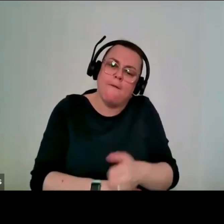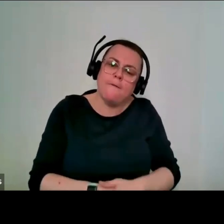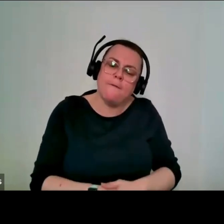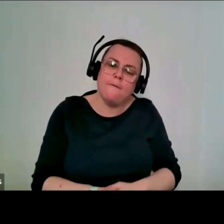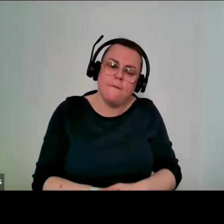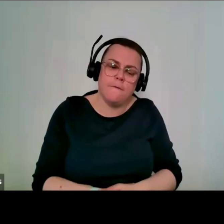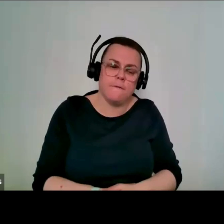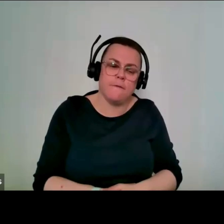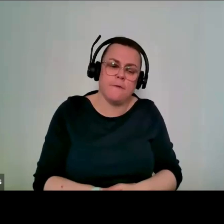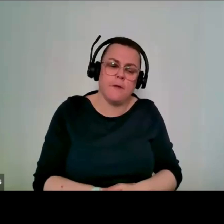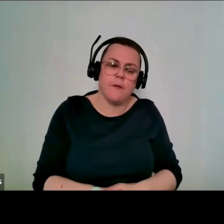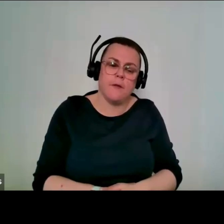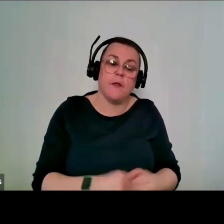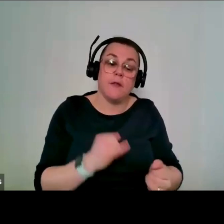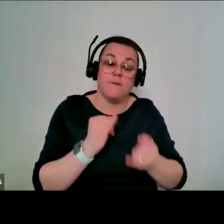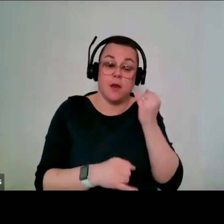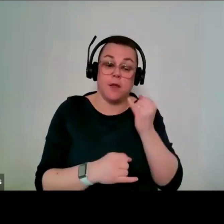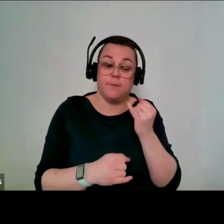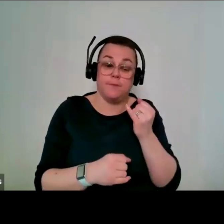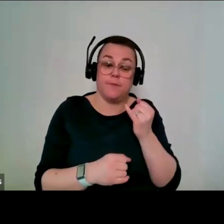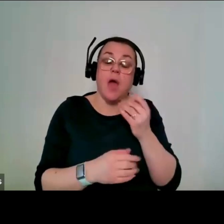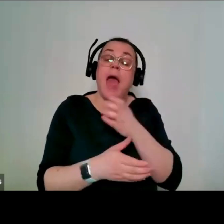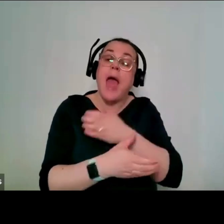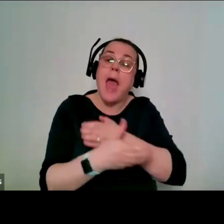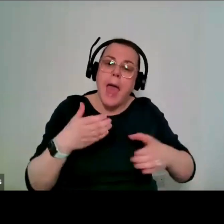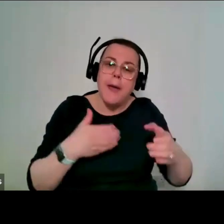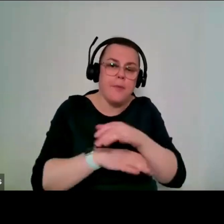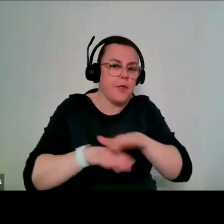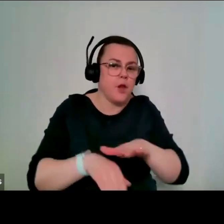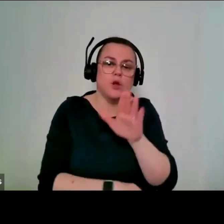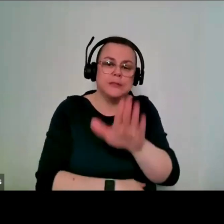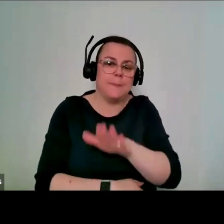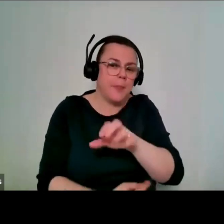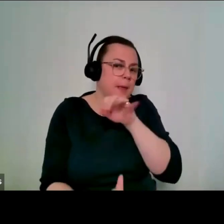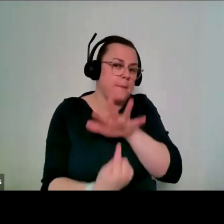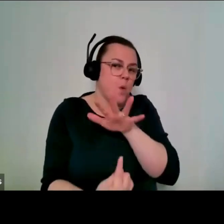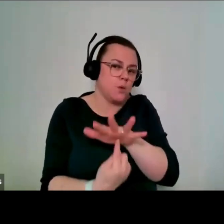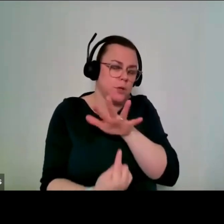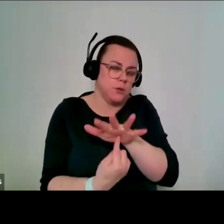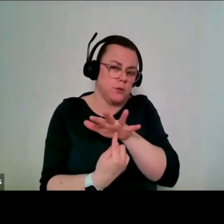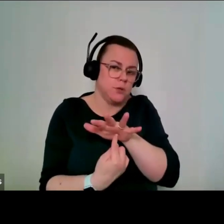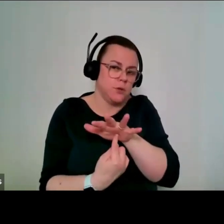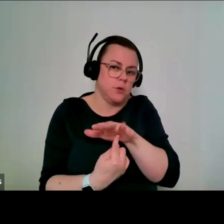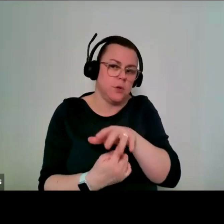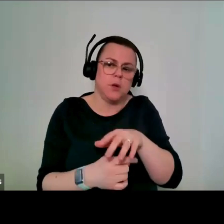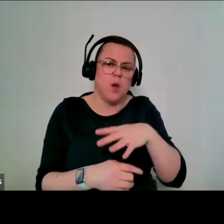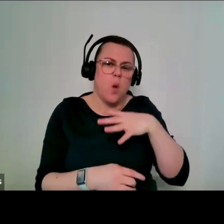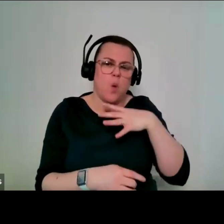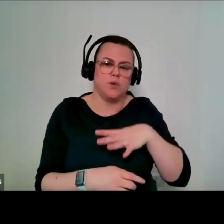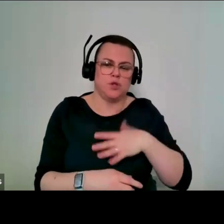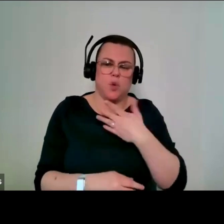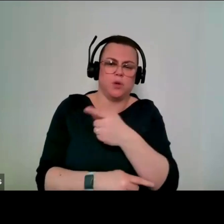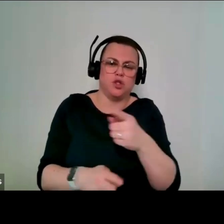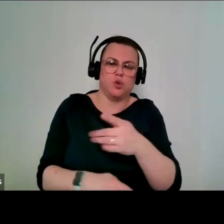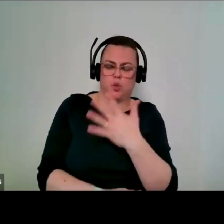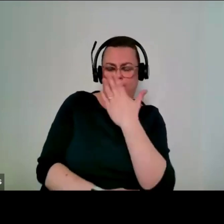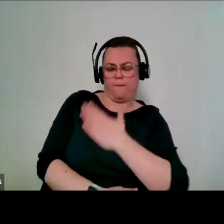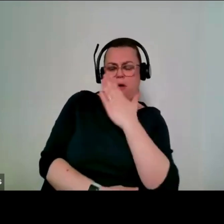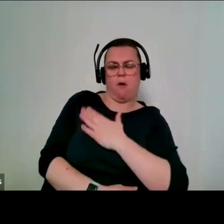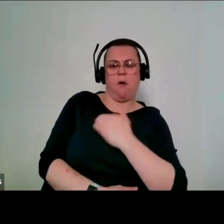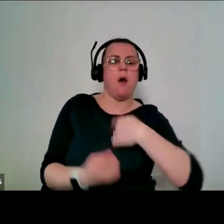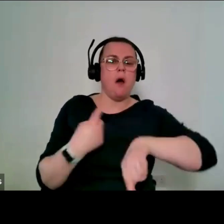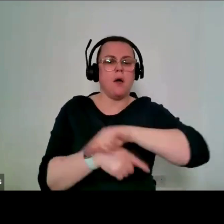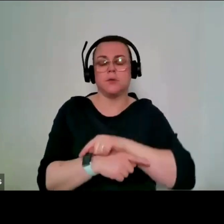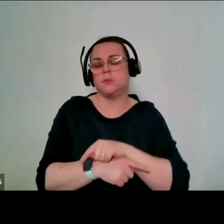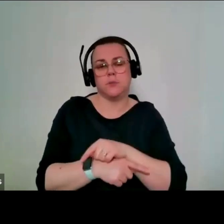And then finally, practice empathy, not sympathy. We don't need you feeling sorry for us. We just want you